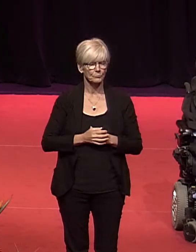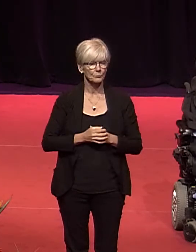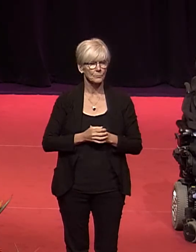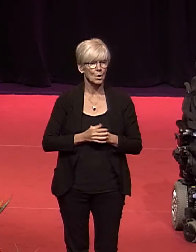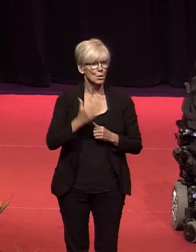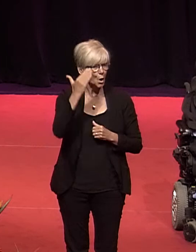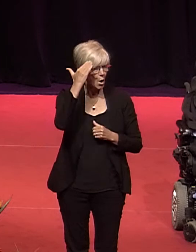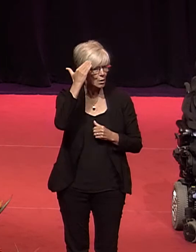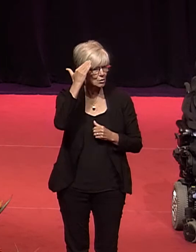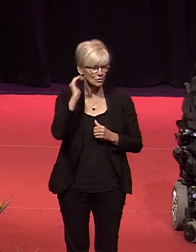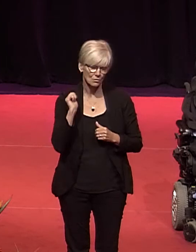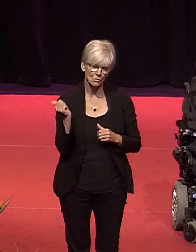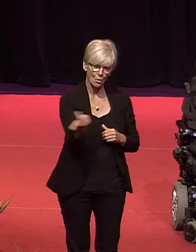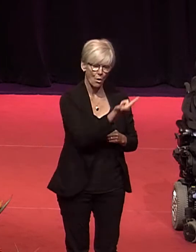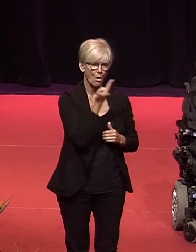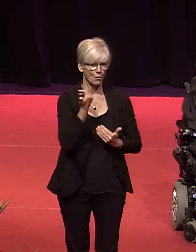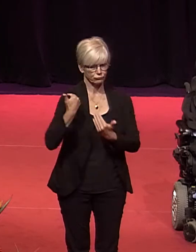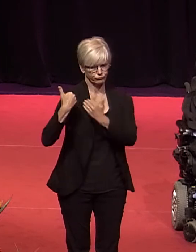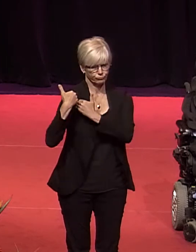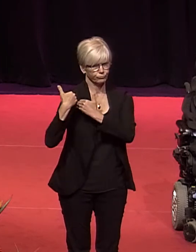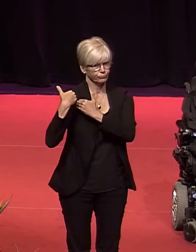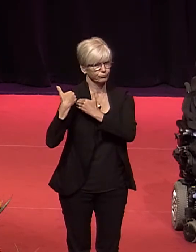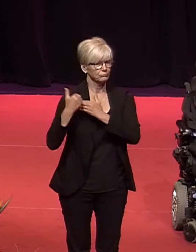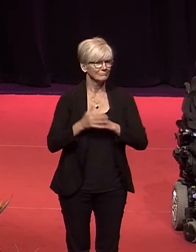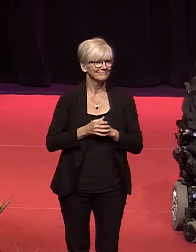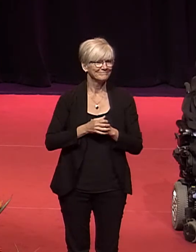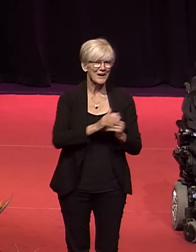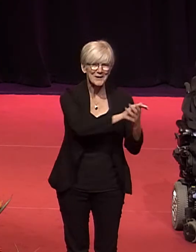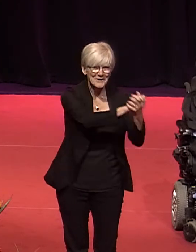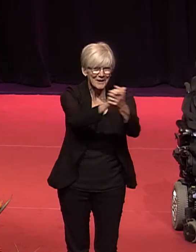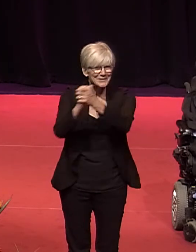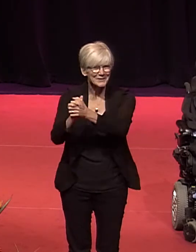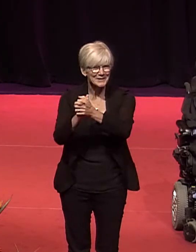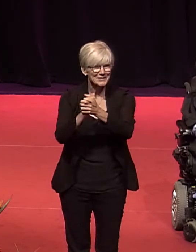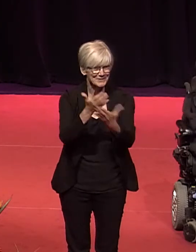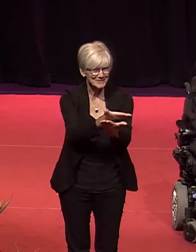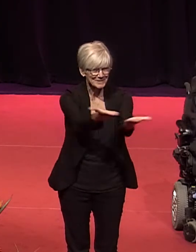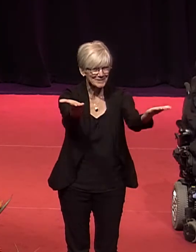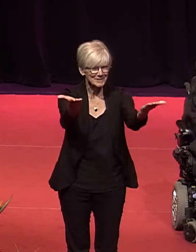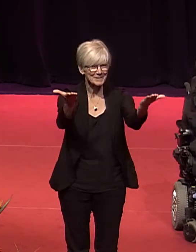omnium. Knowledge is the work of all. Congratulations, graduates.